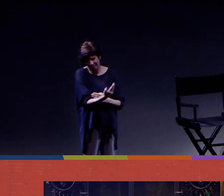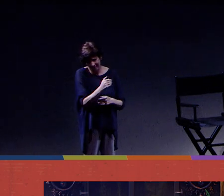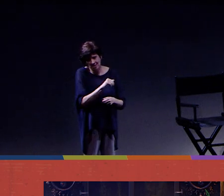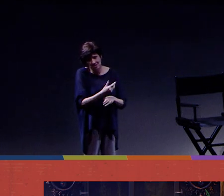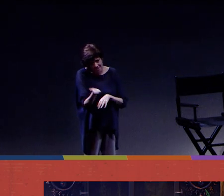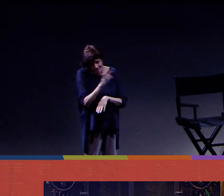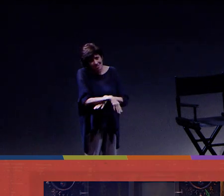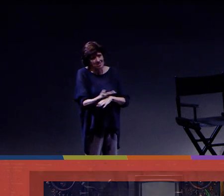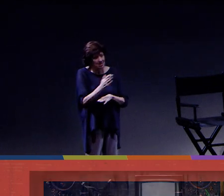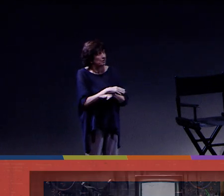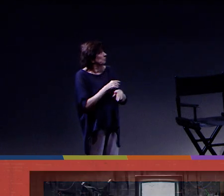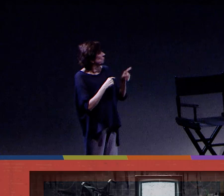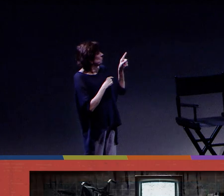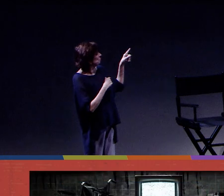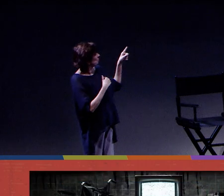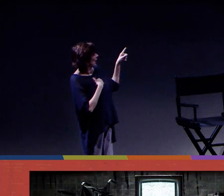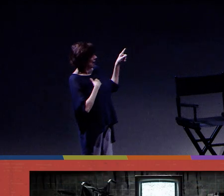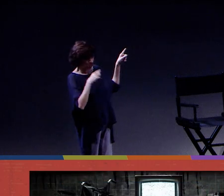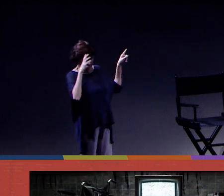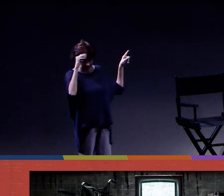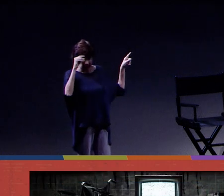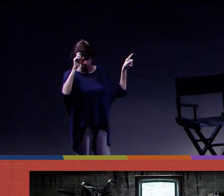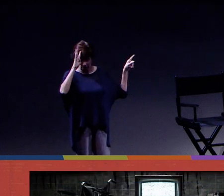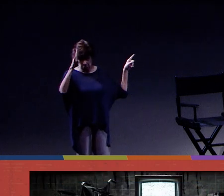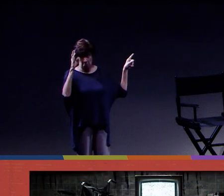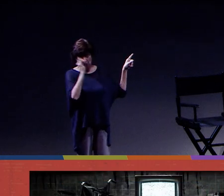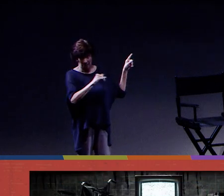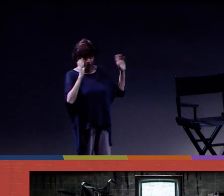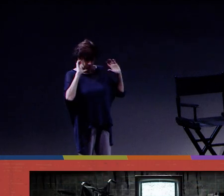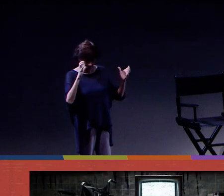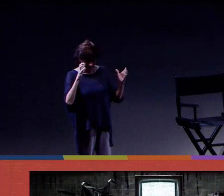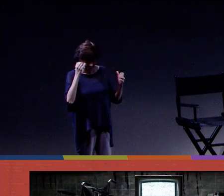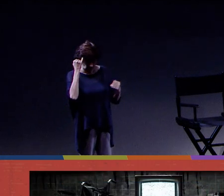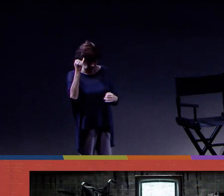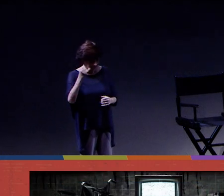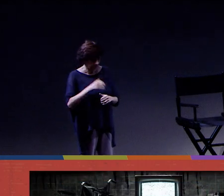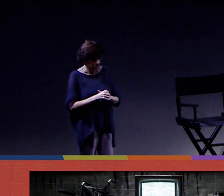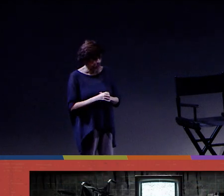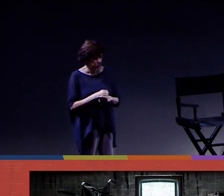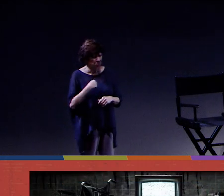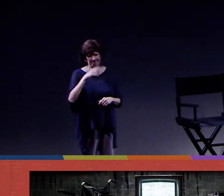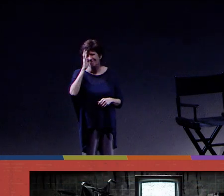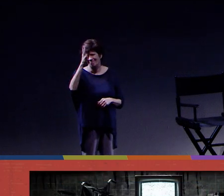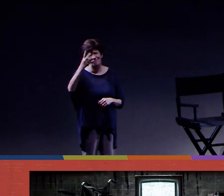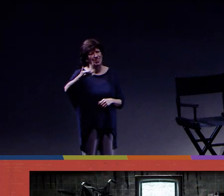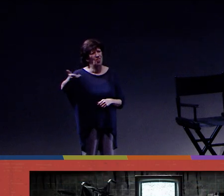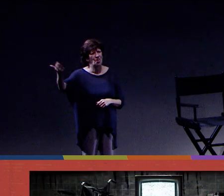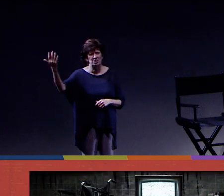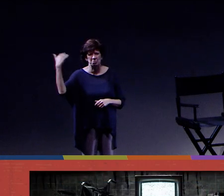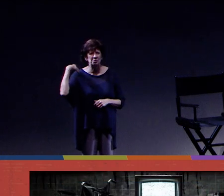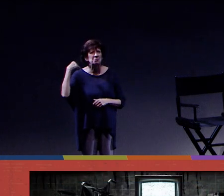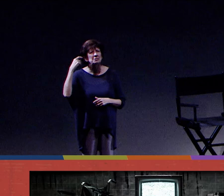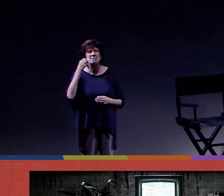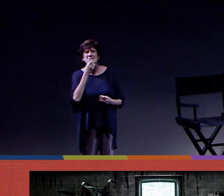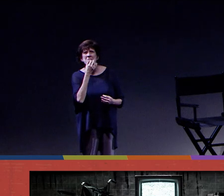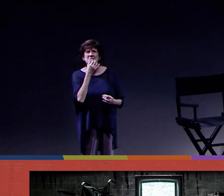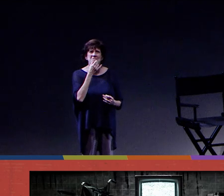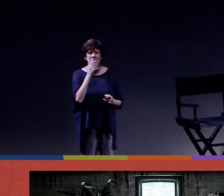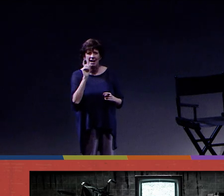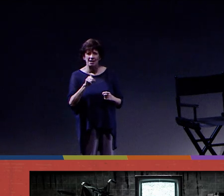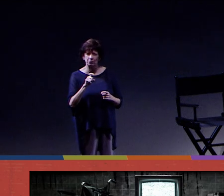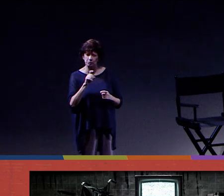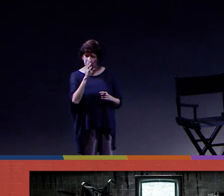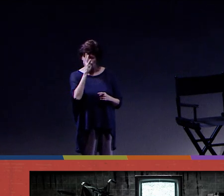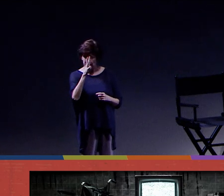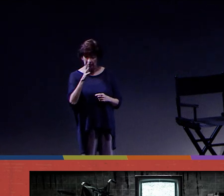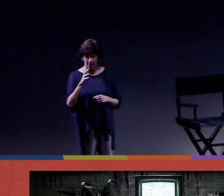Scary Farm, as you can see here, I was the guy who came up with this crazy concept. I came up with it years ago. I said, we need to come up with a way to